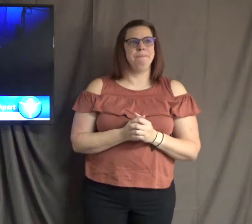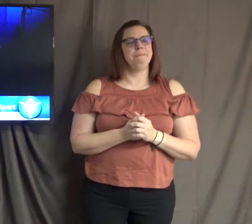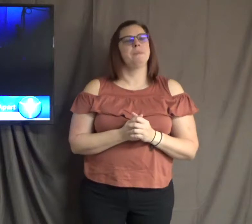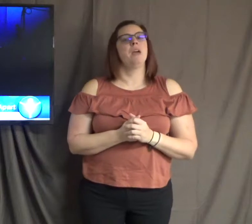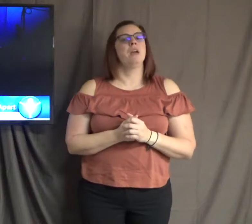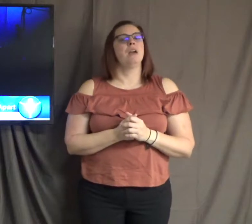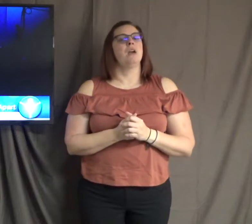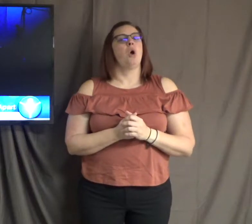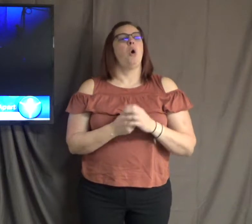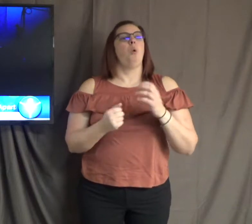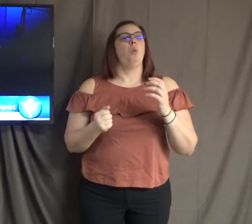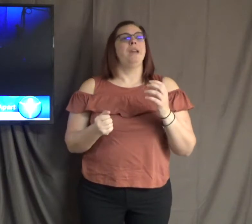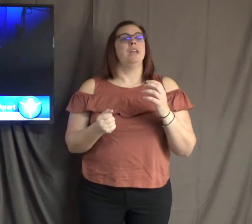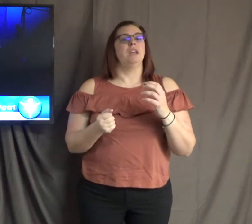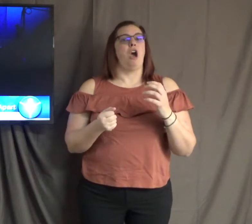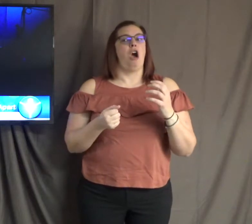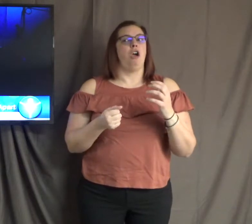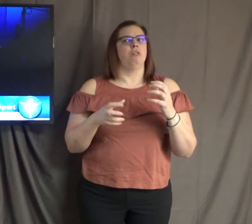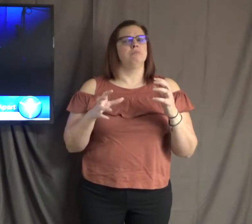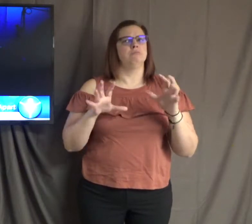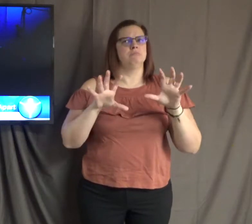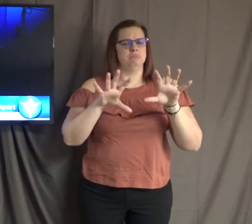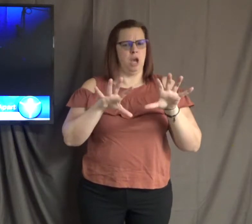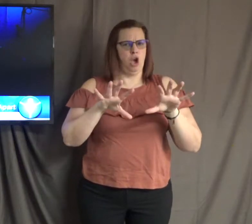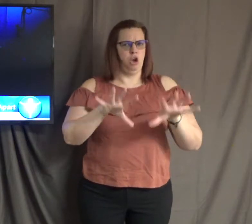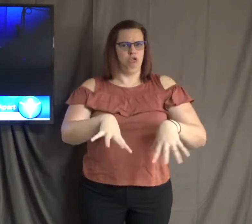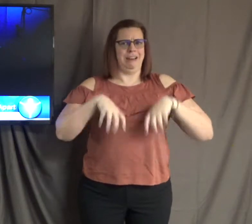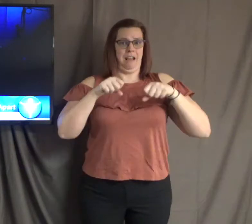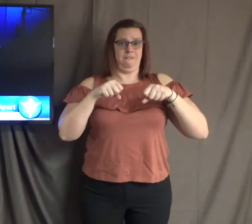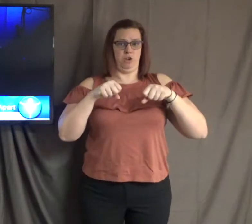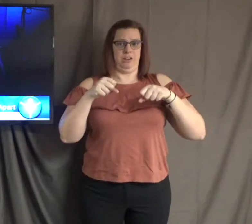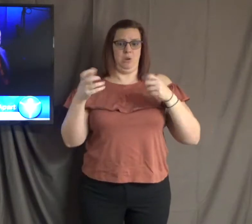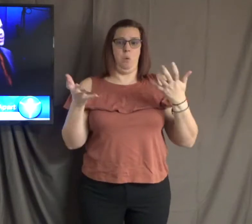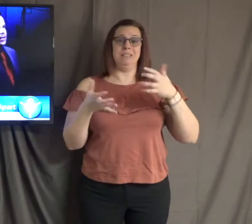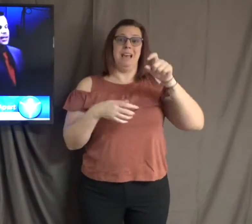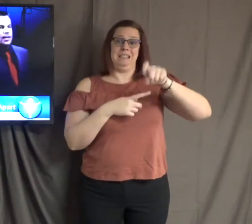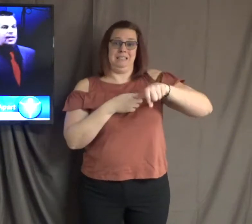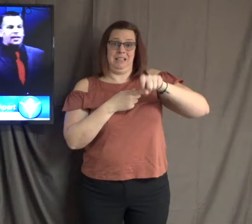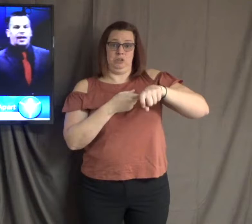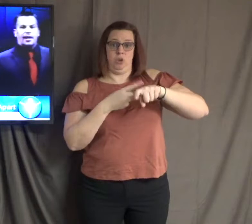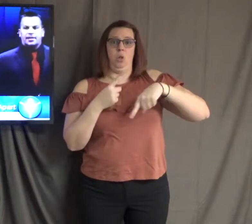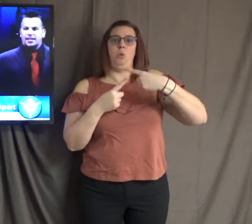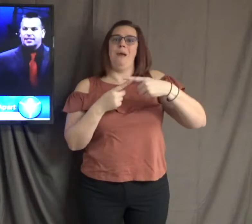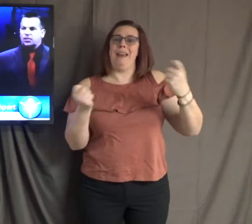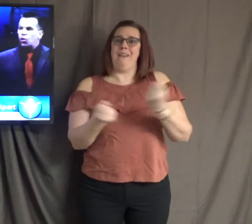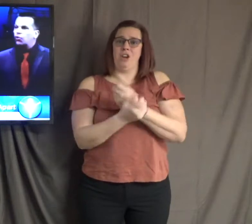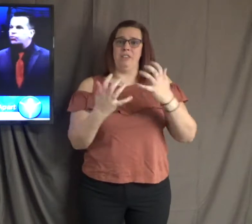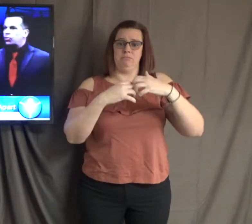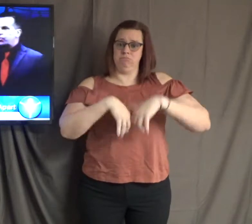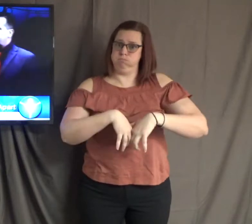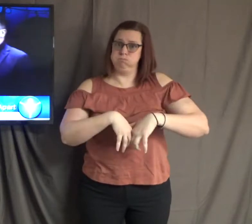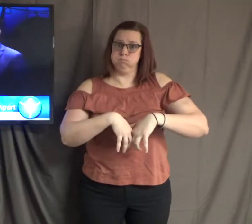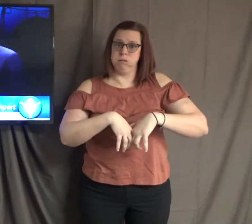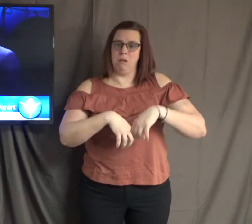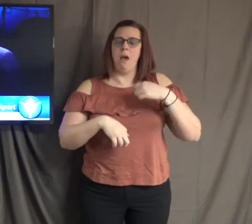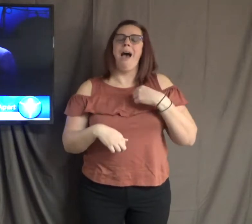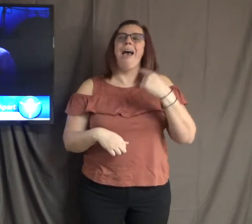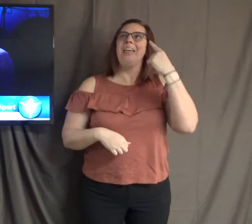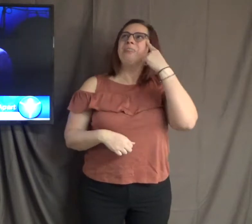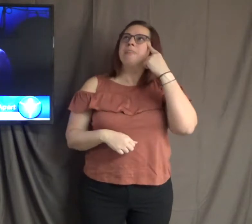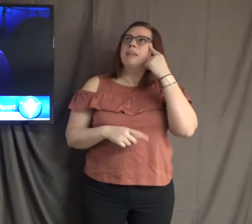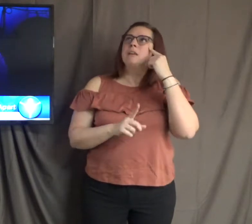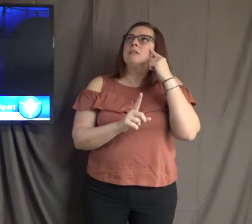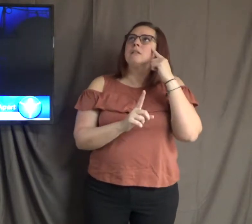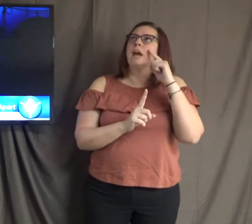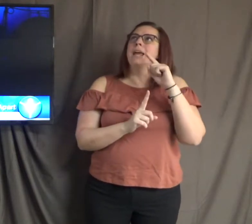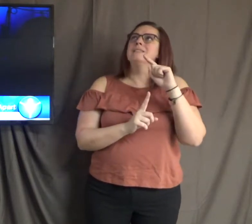essential when it all breaks apart. And I think it's a cultural thing